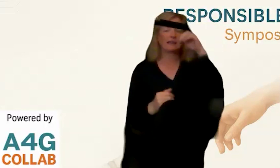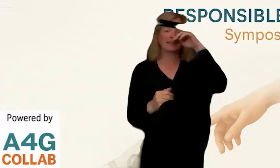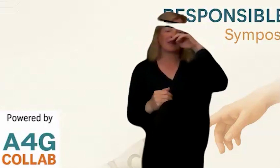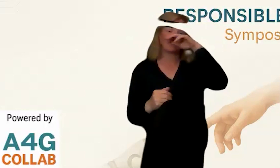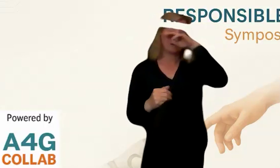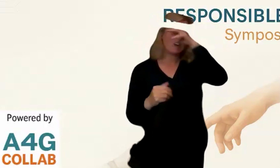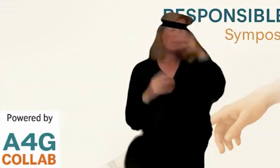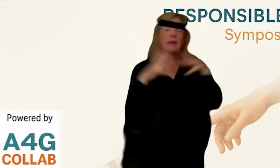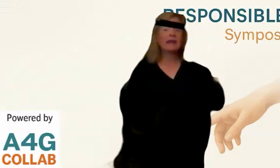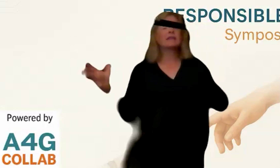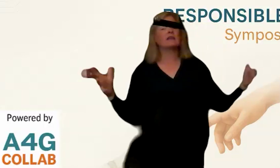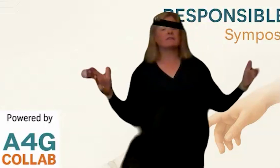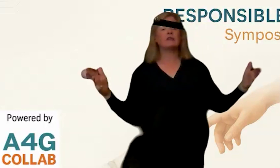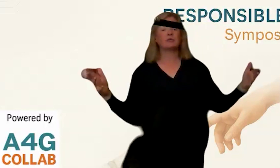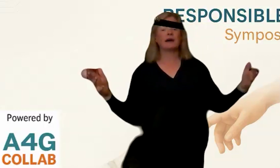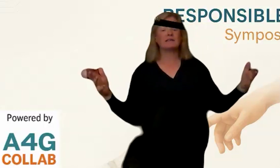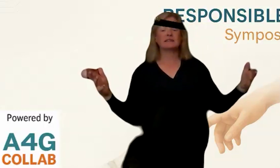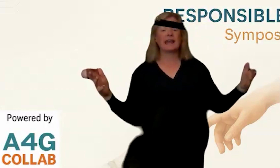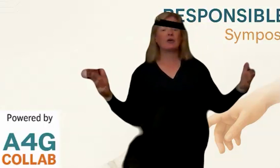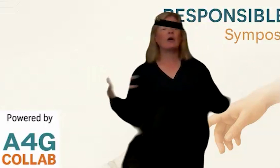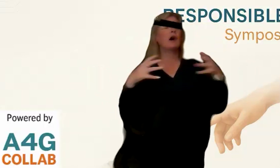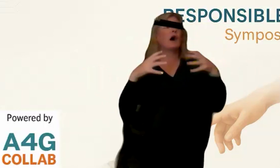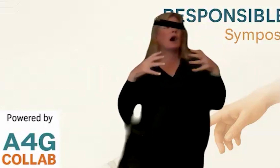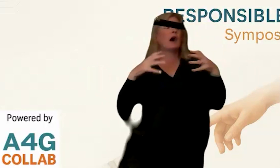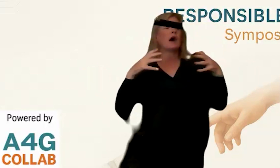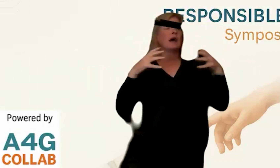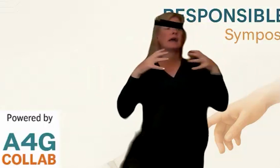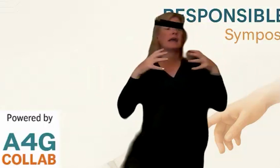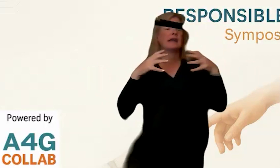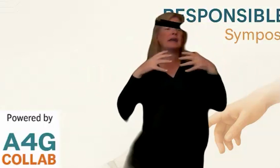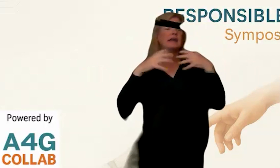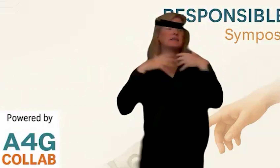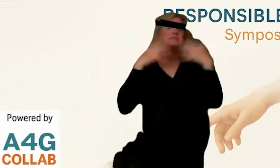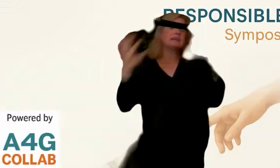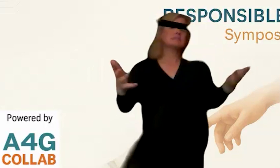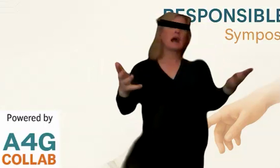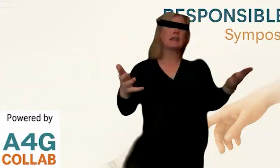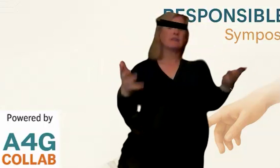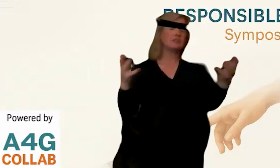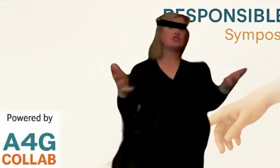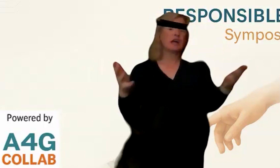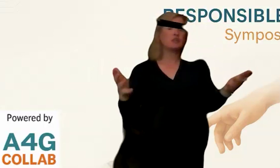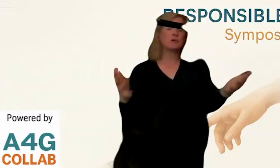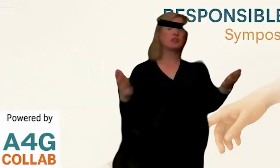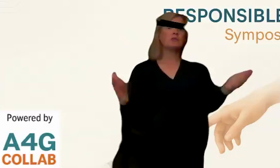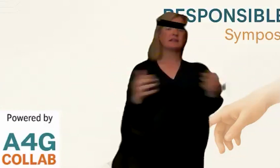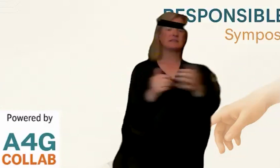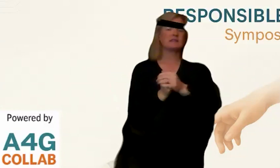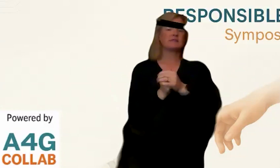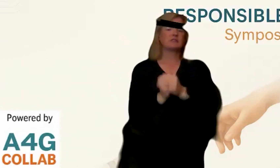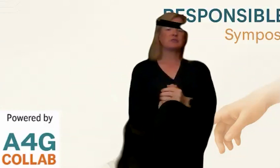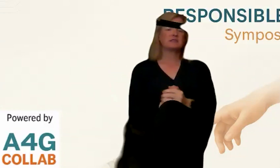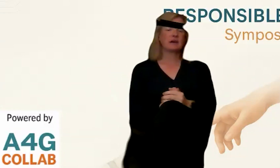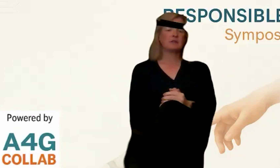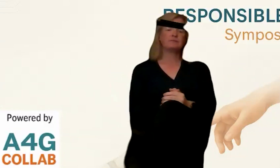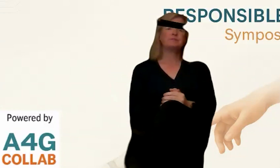people interacting with them, making that available at scale is kind of a genuine, unique